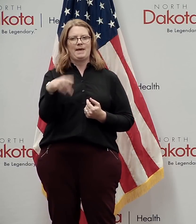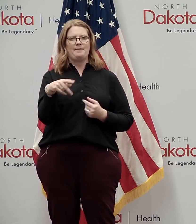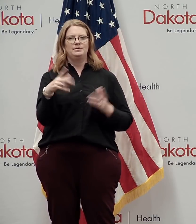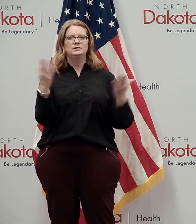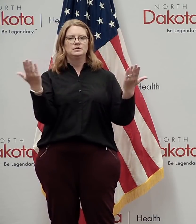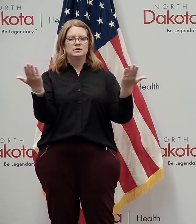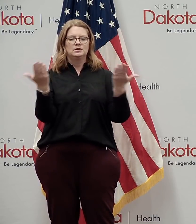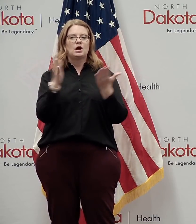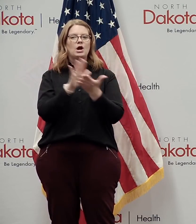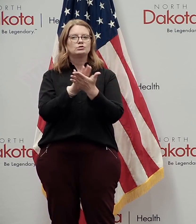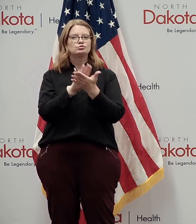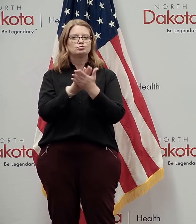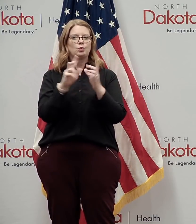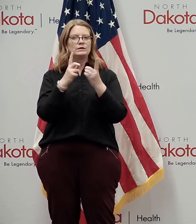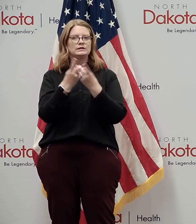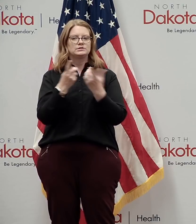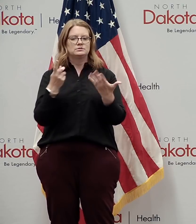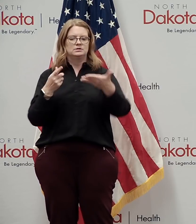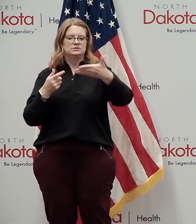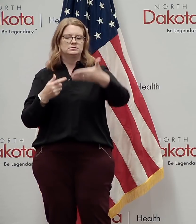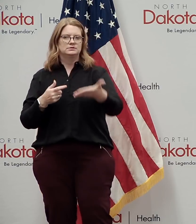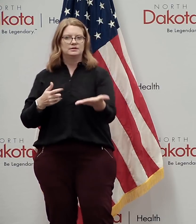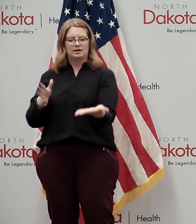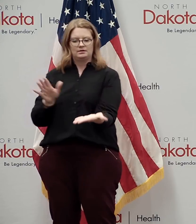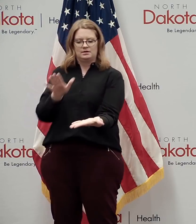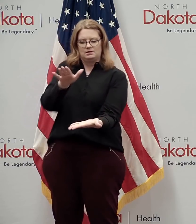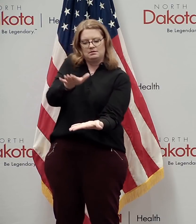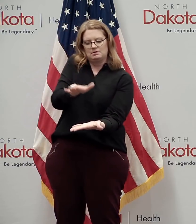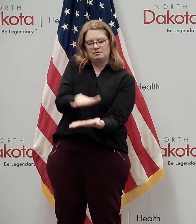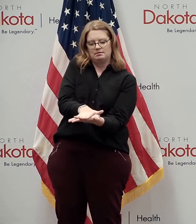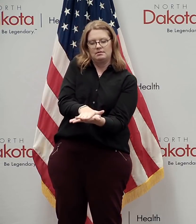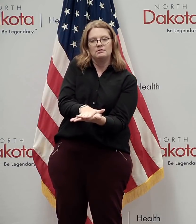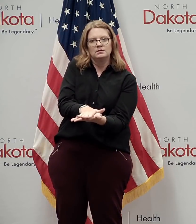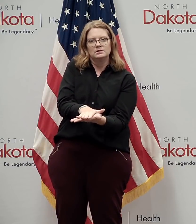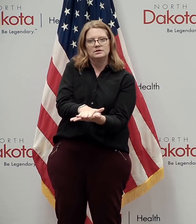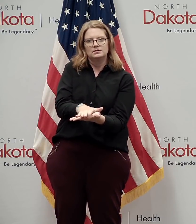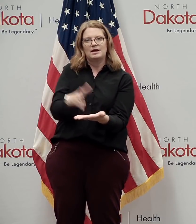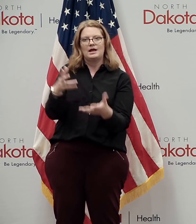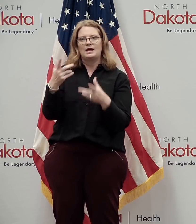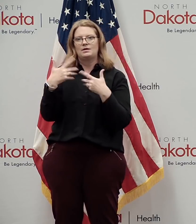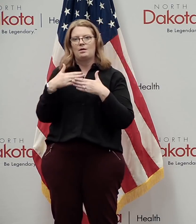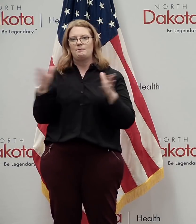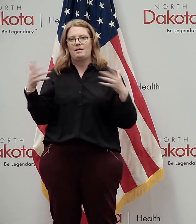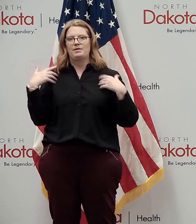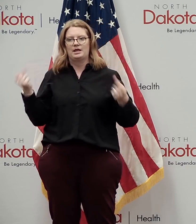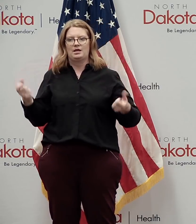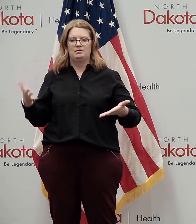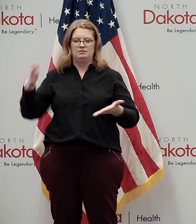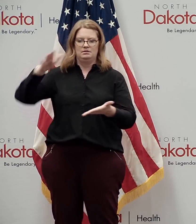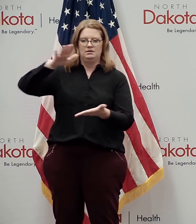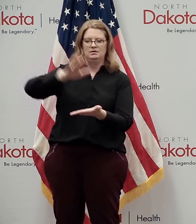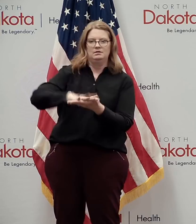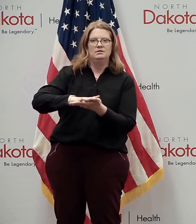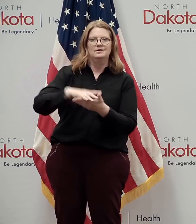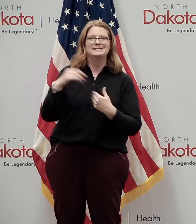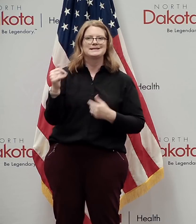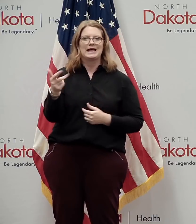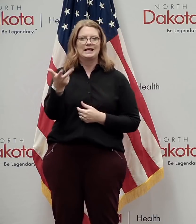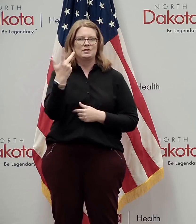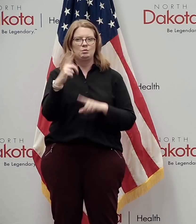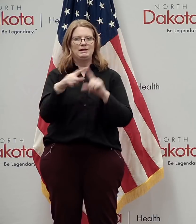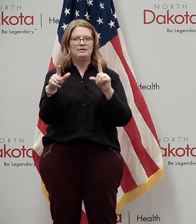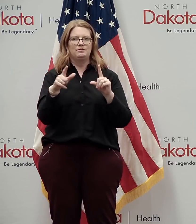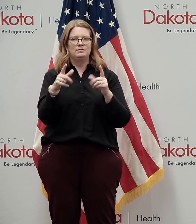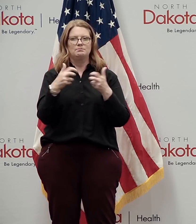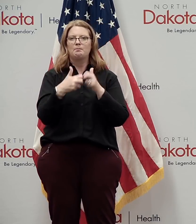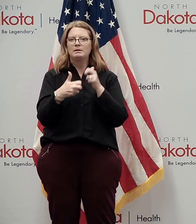overlay our school districts with our counties, with our public health districts, it looks like 3 different jigsaw puzzles. They don't all match